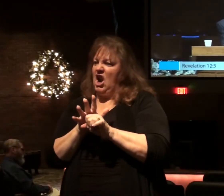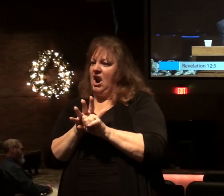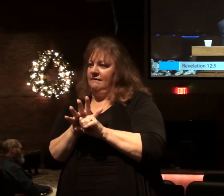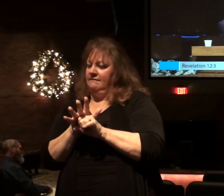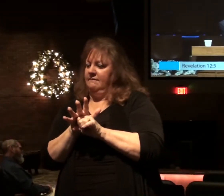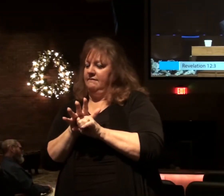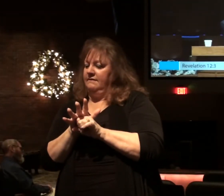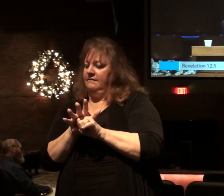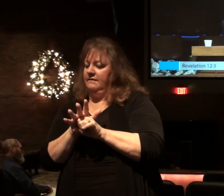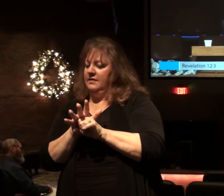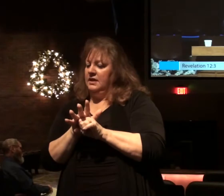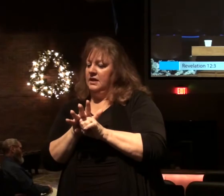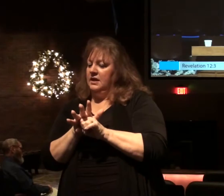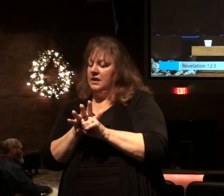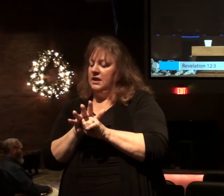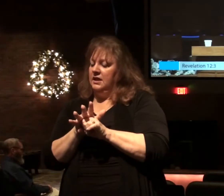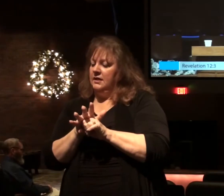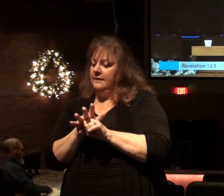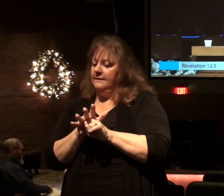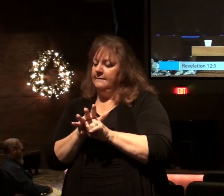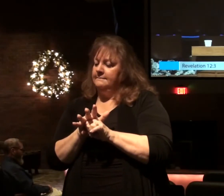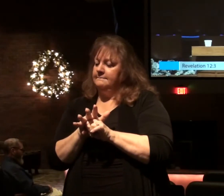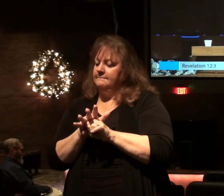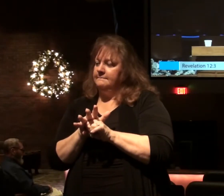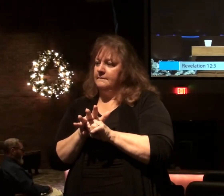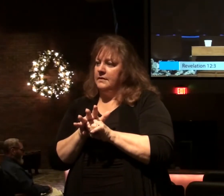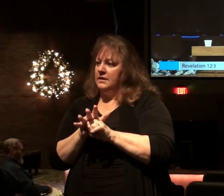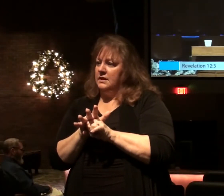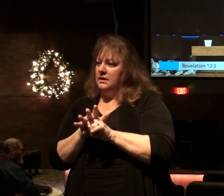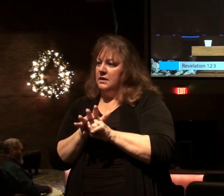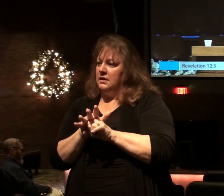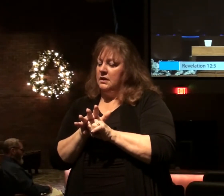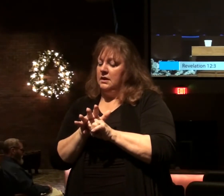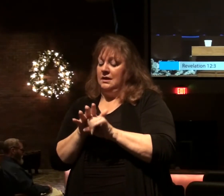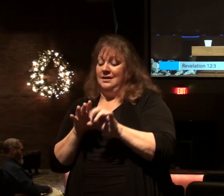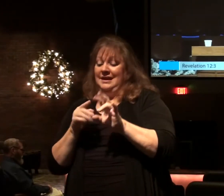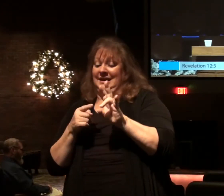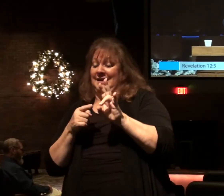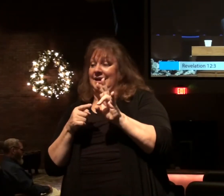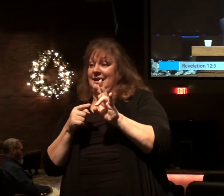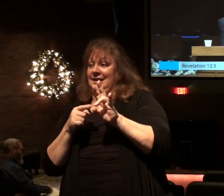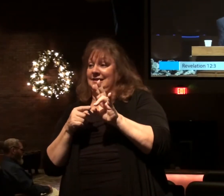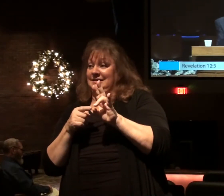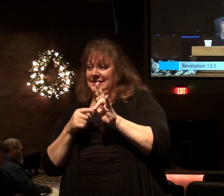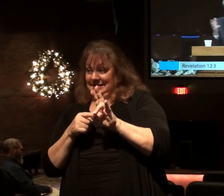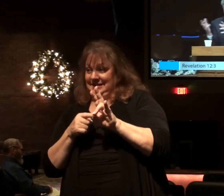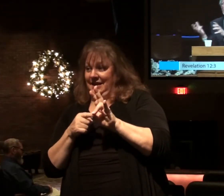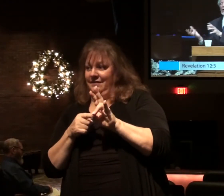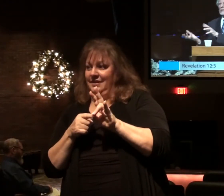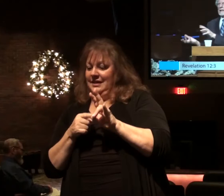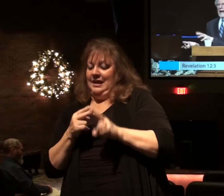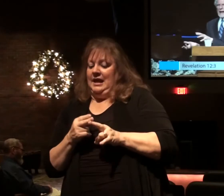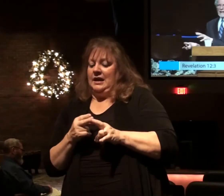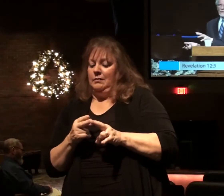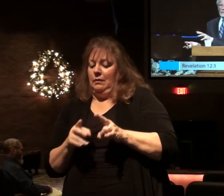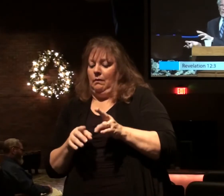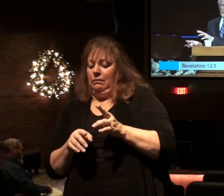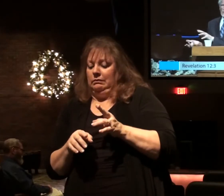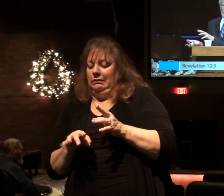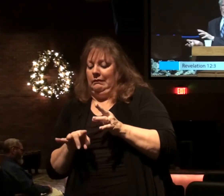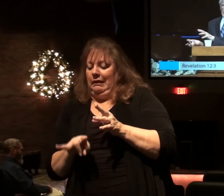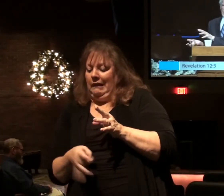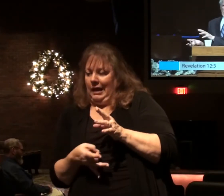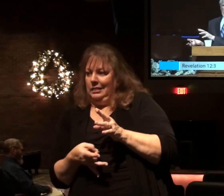chapter 17, because even though it is of the 7th empire, it can be called an